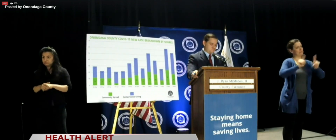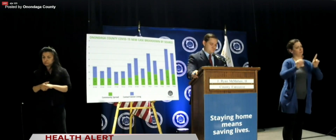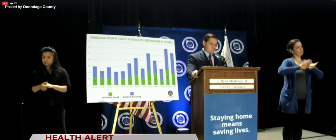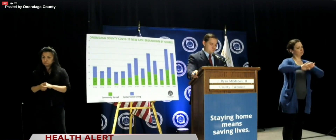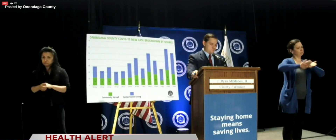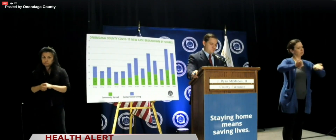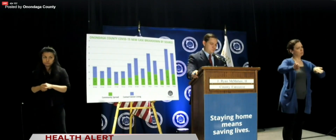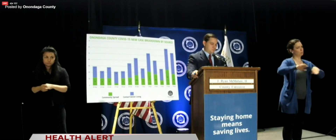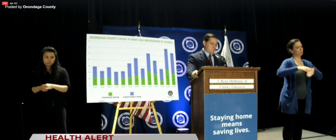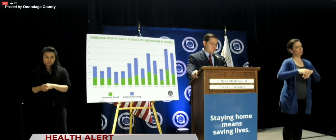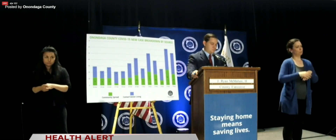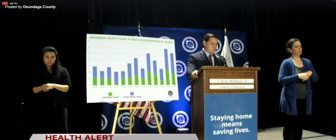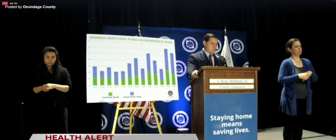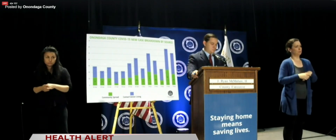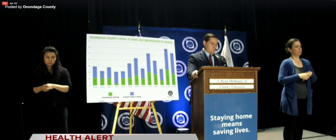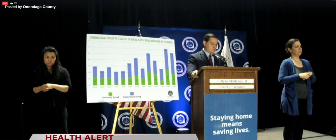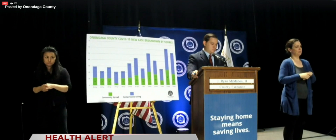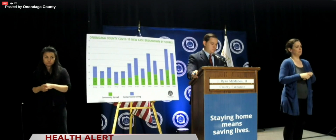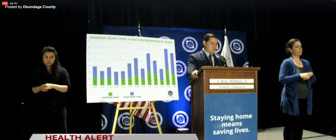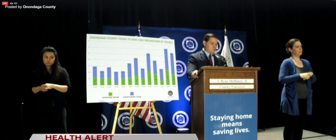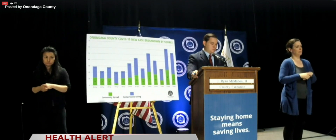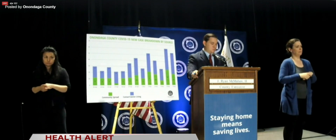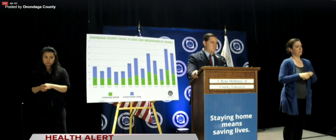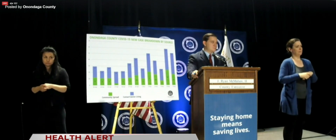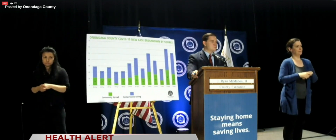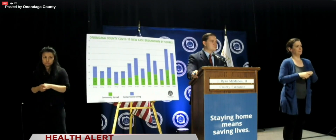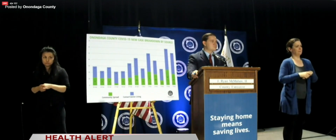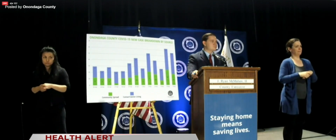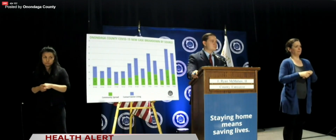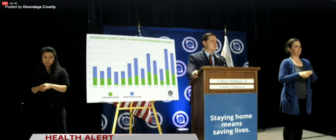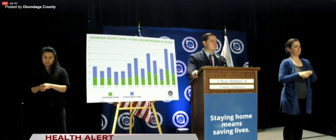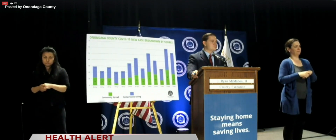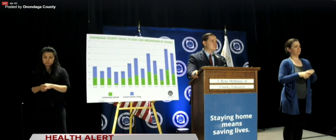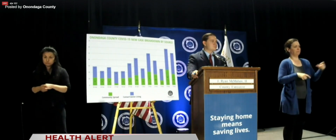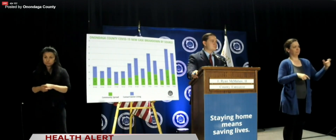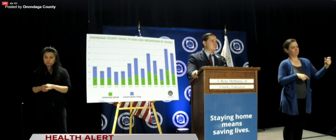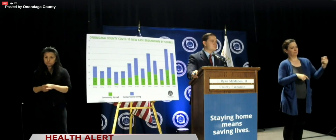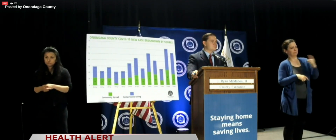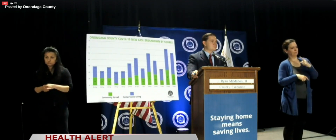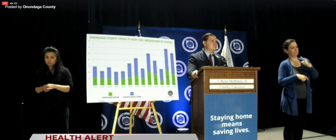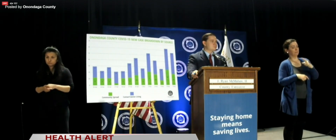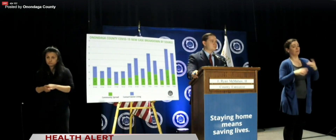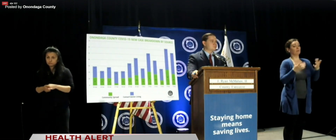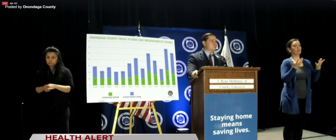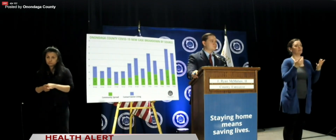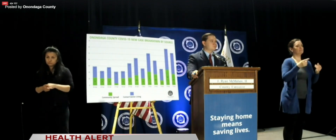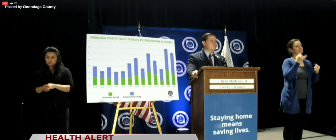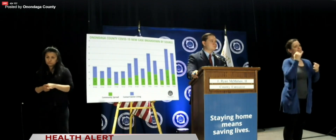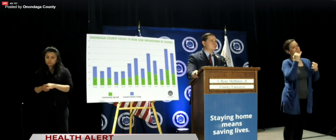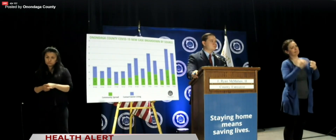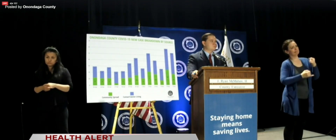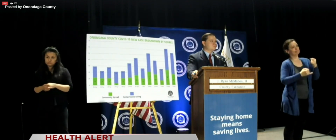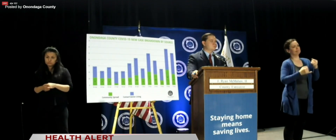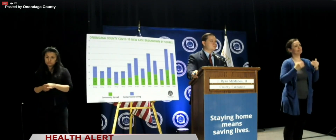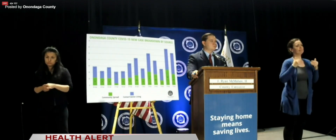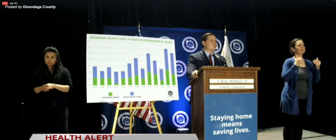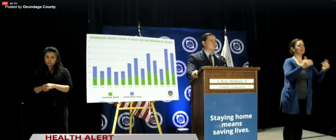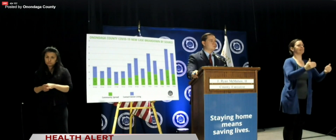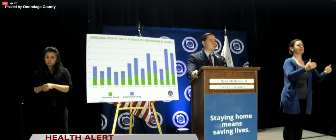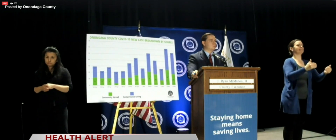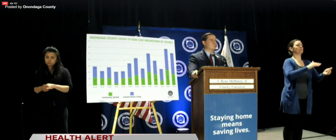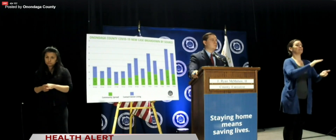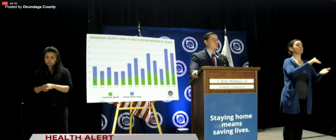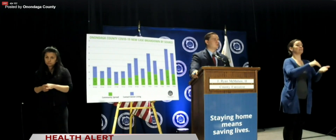Ryan, when do we get the final word that we're a go in central New York for a first phase